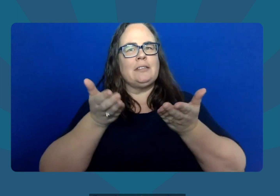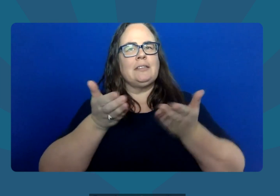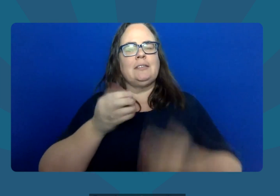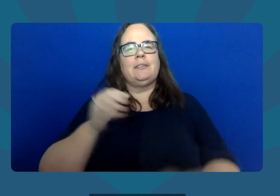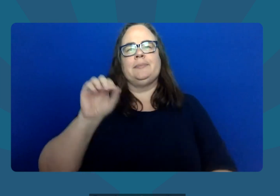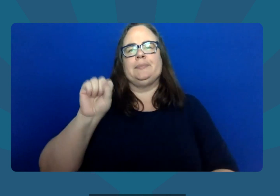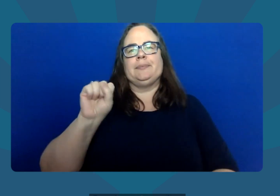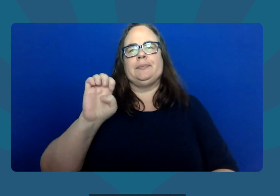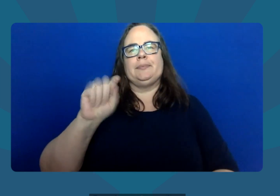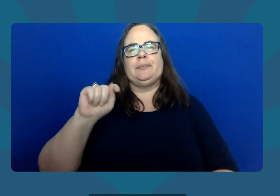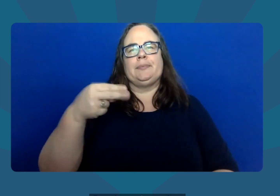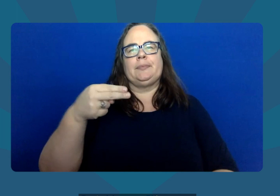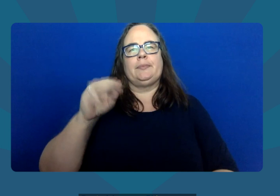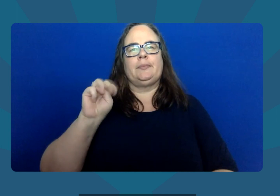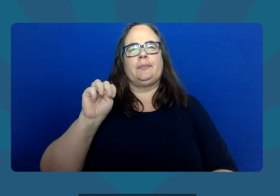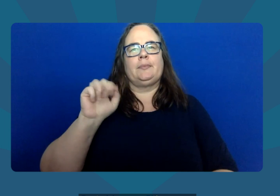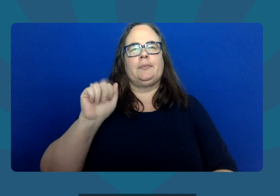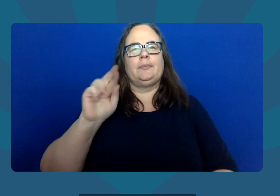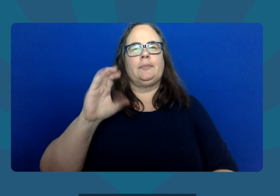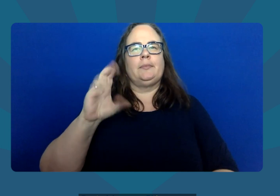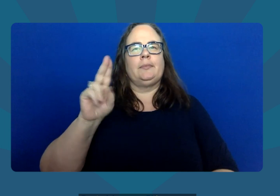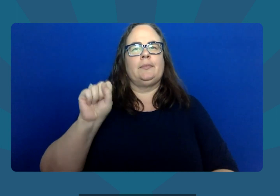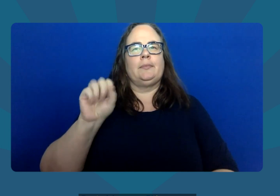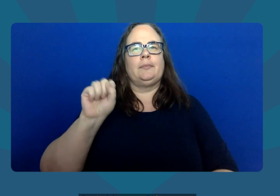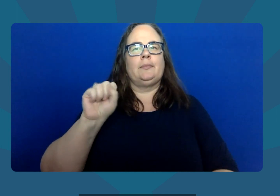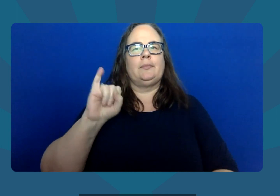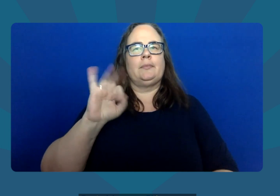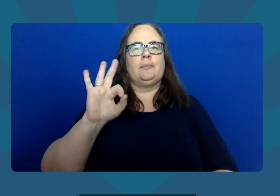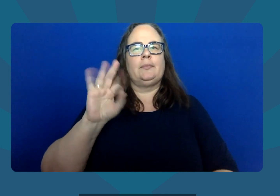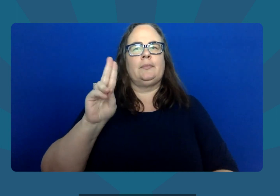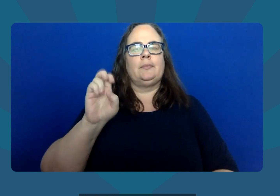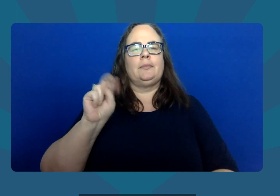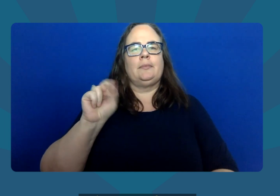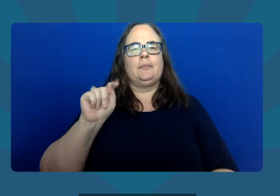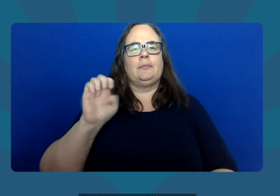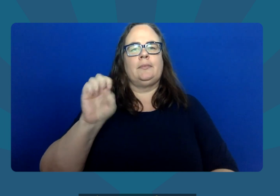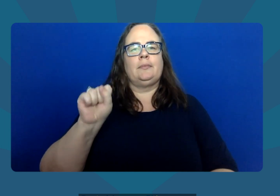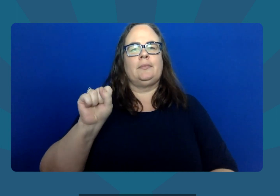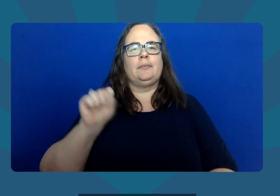Continued service, Seth Marcus Cifuentes.